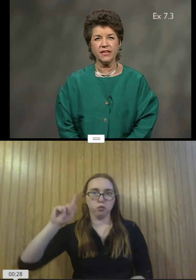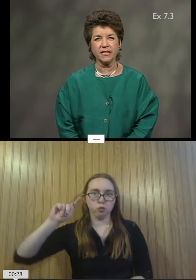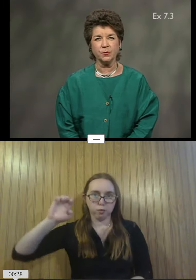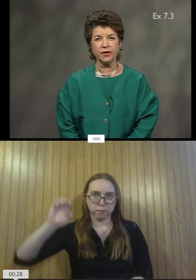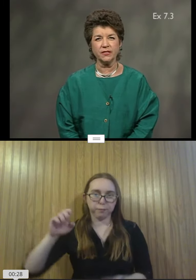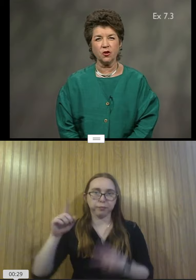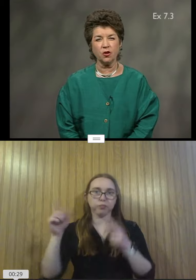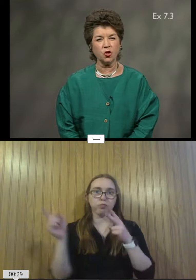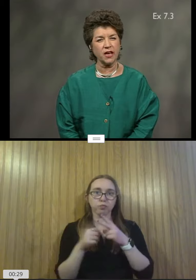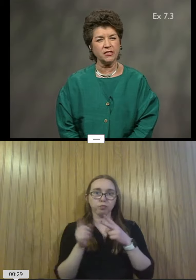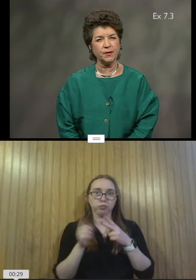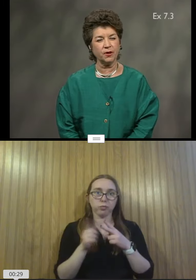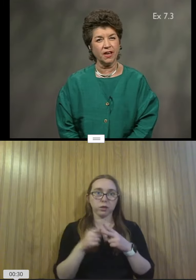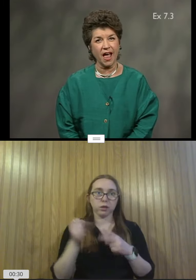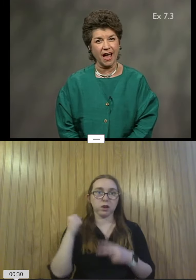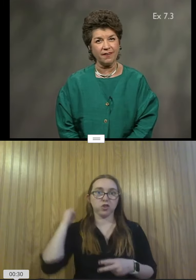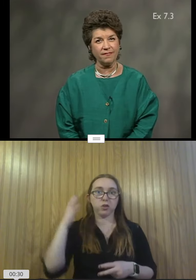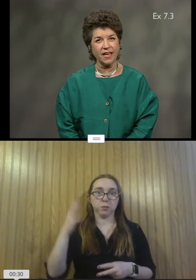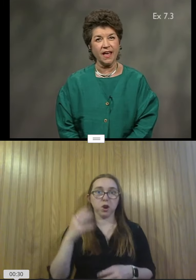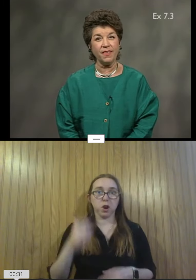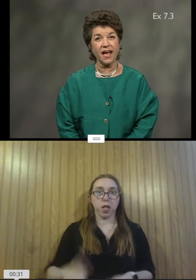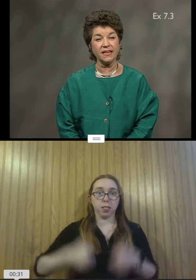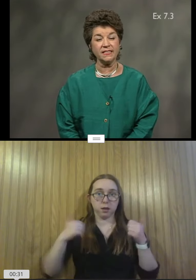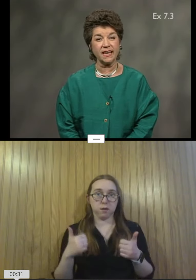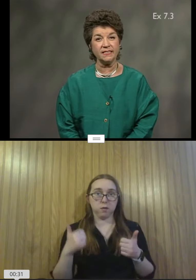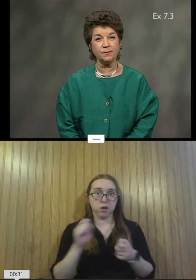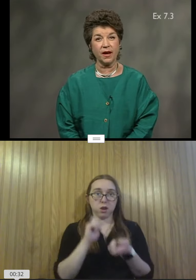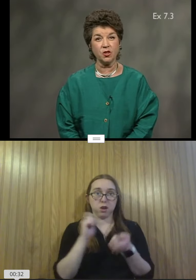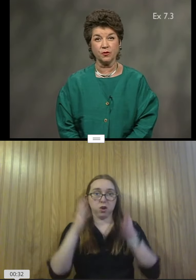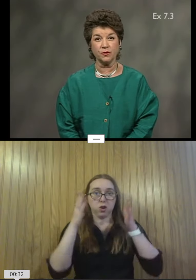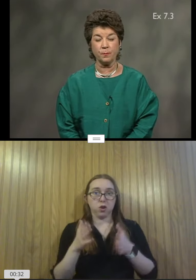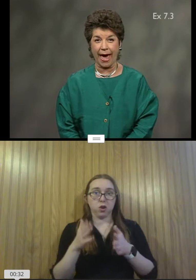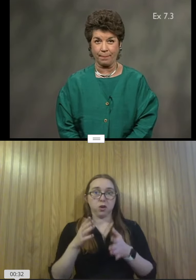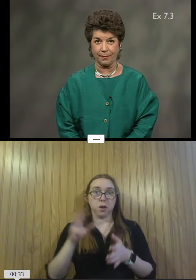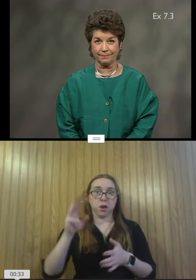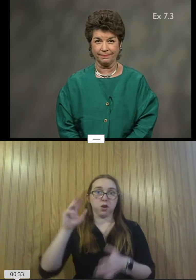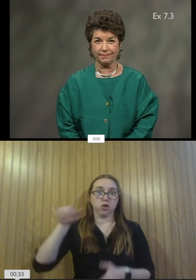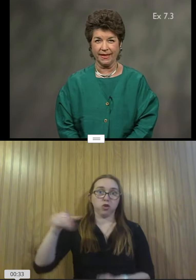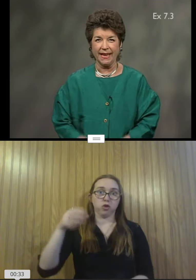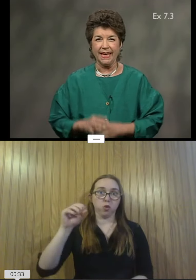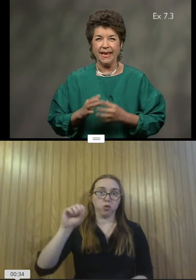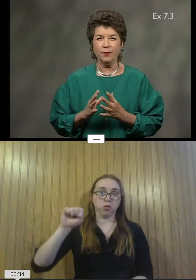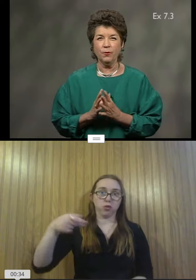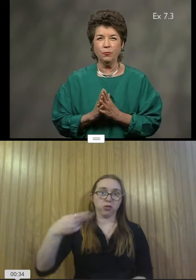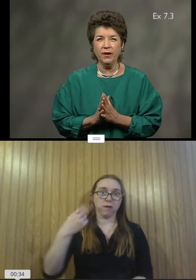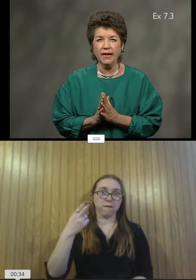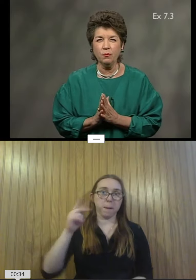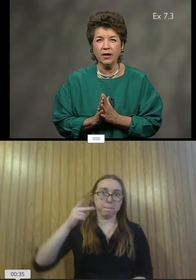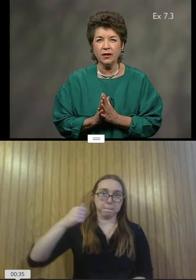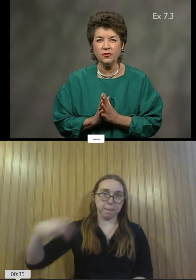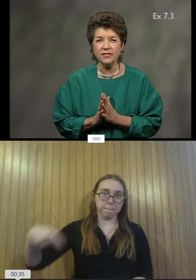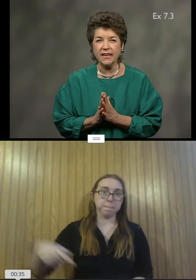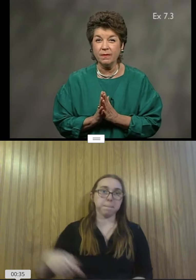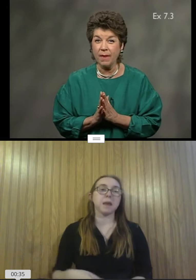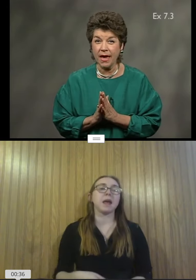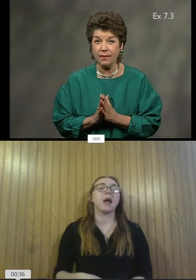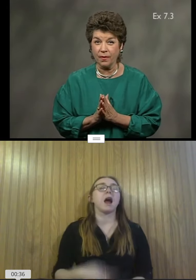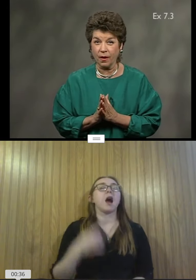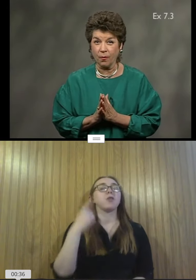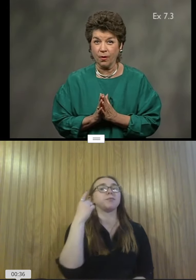other textbook is called Shakespeare Alive, and that is edited by Joseph Papp. If we really want to